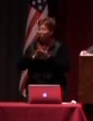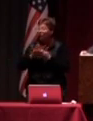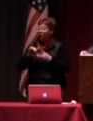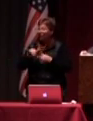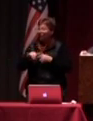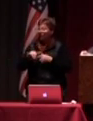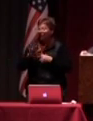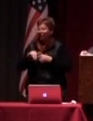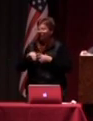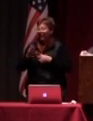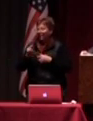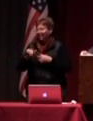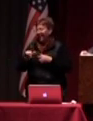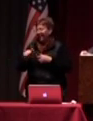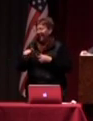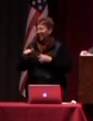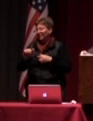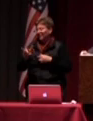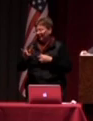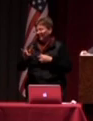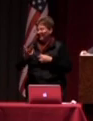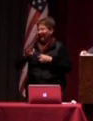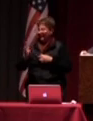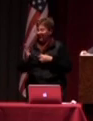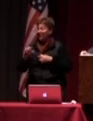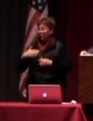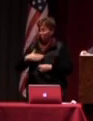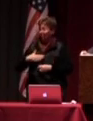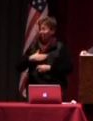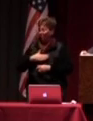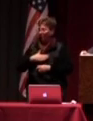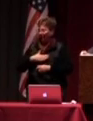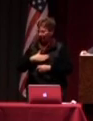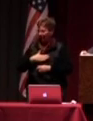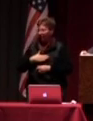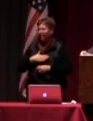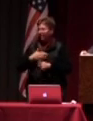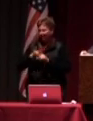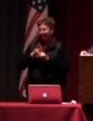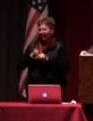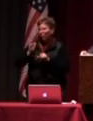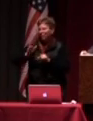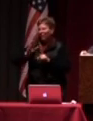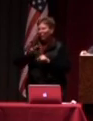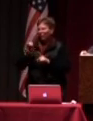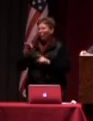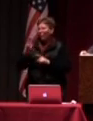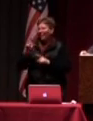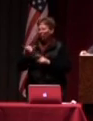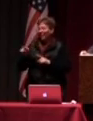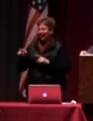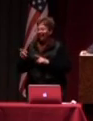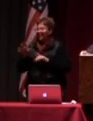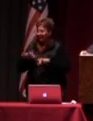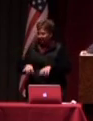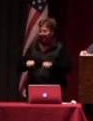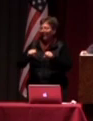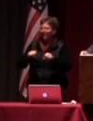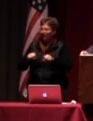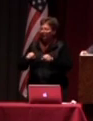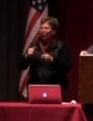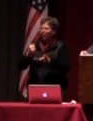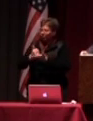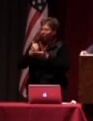Lodi in May of 1796, Napoleon, who was, after all, a former artillery officer, actually stepped in himself to help load a